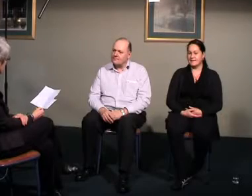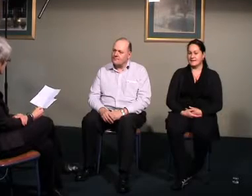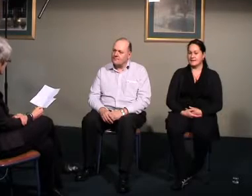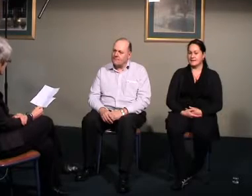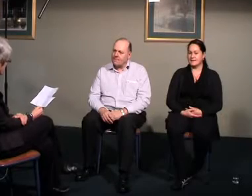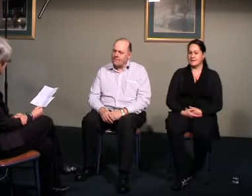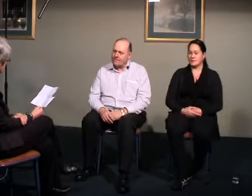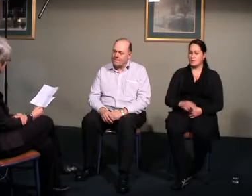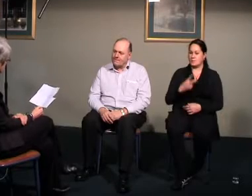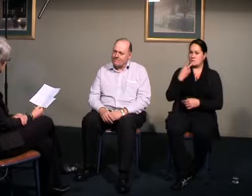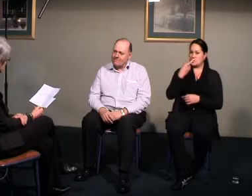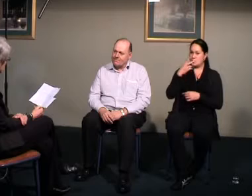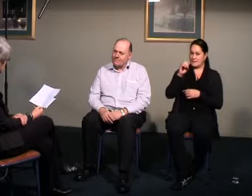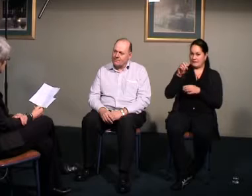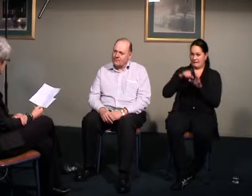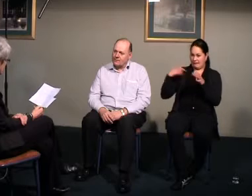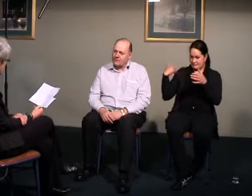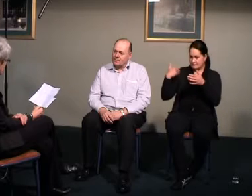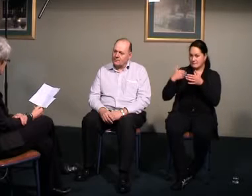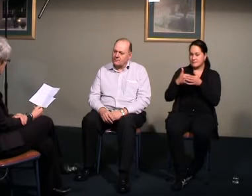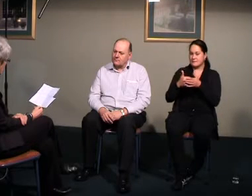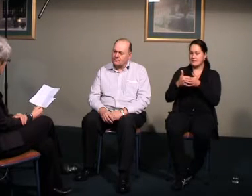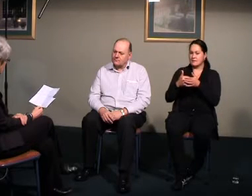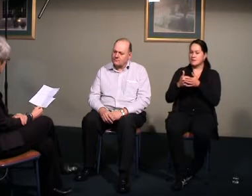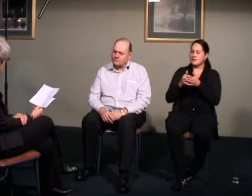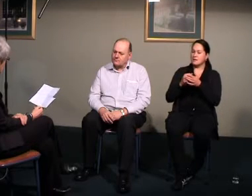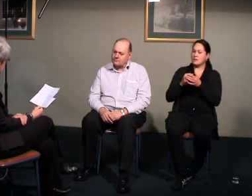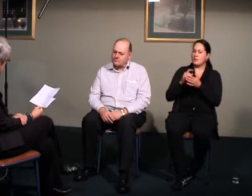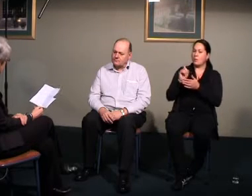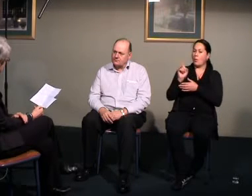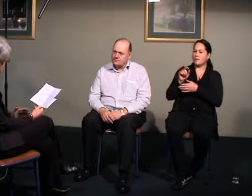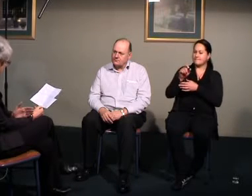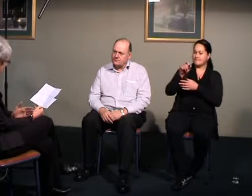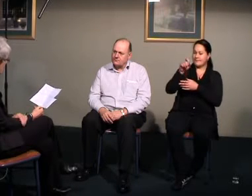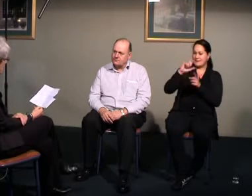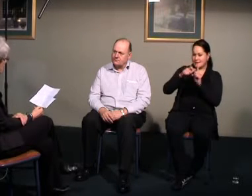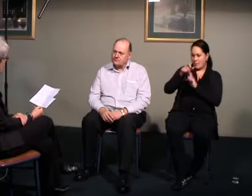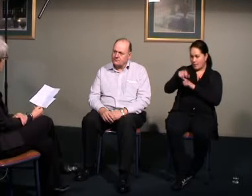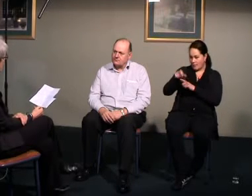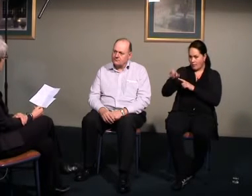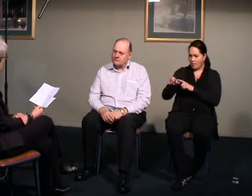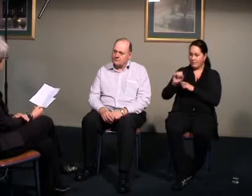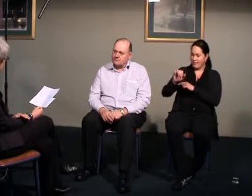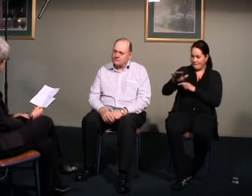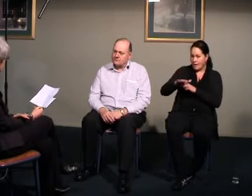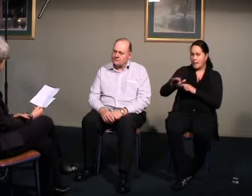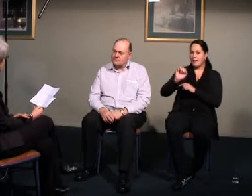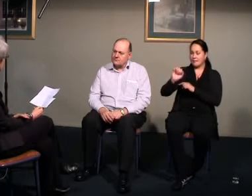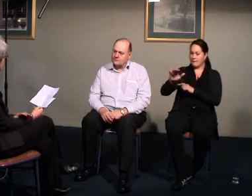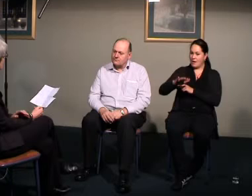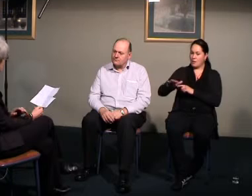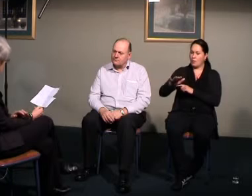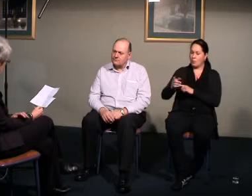Over the last 20 years, what have disabled people and families, whānau, said